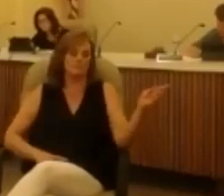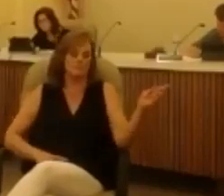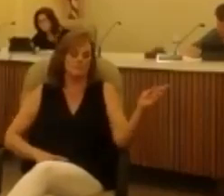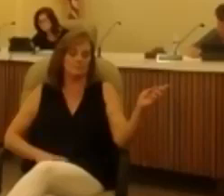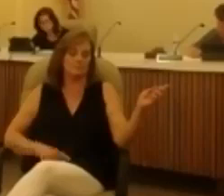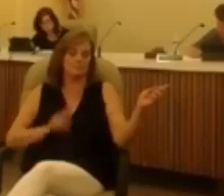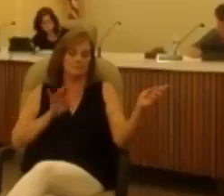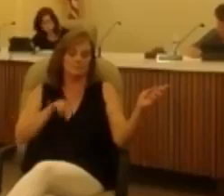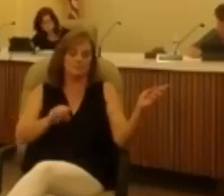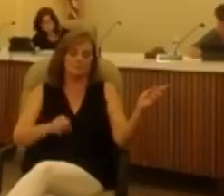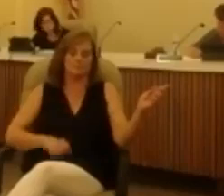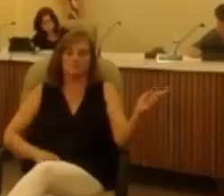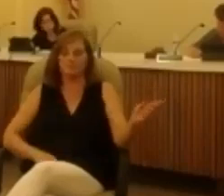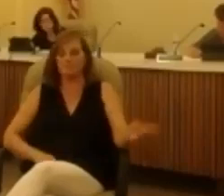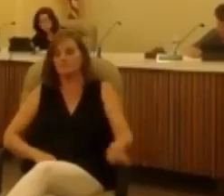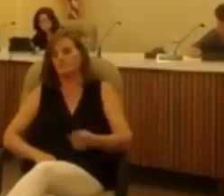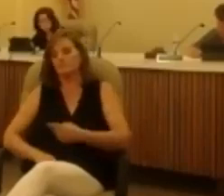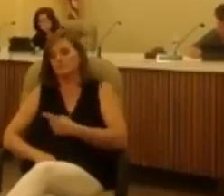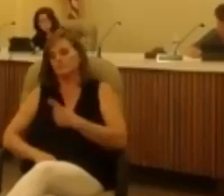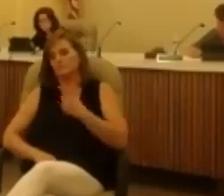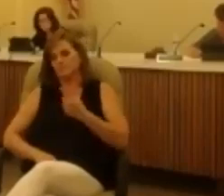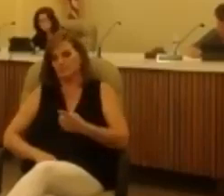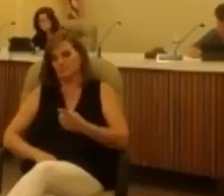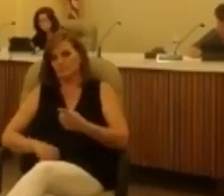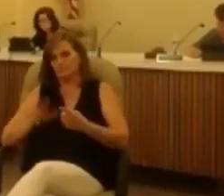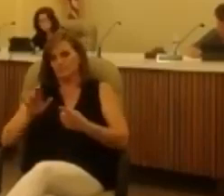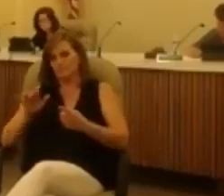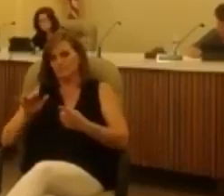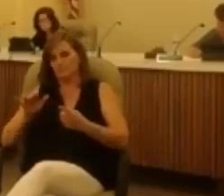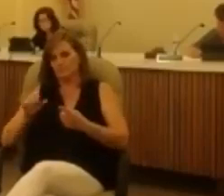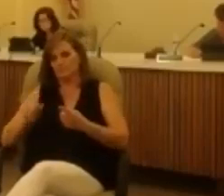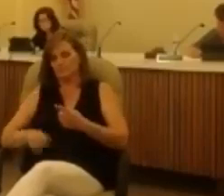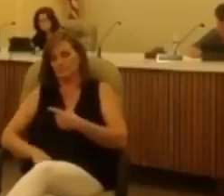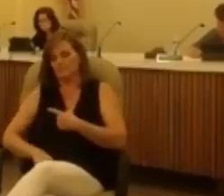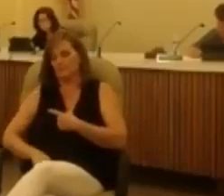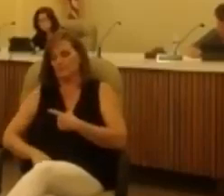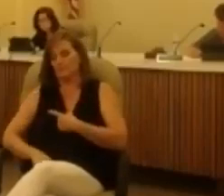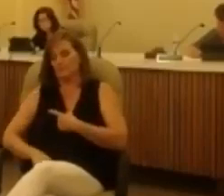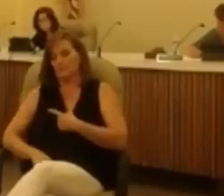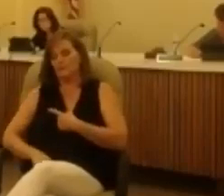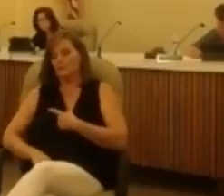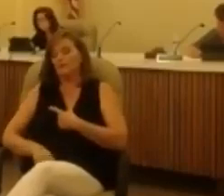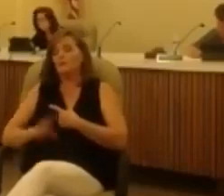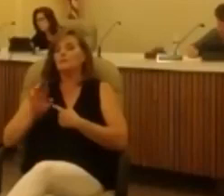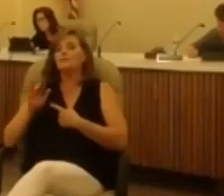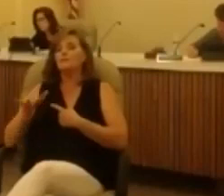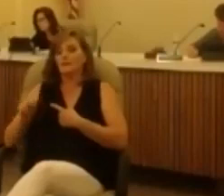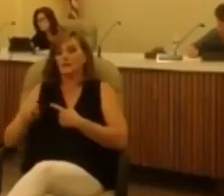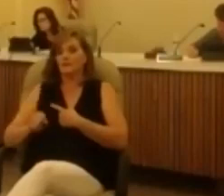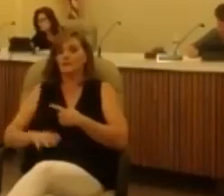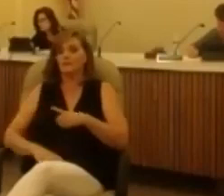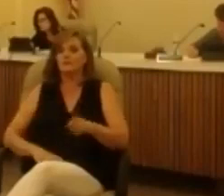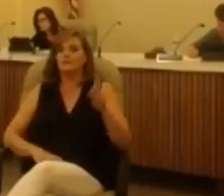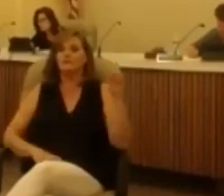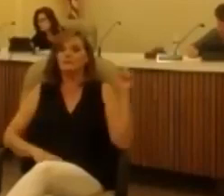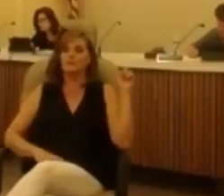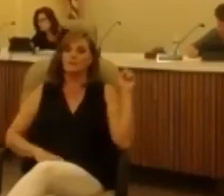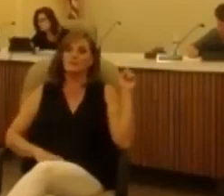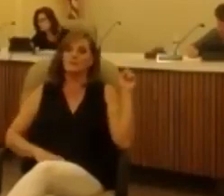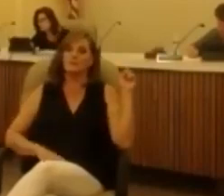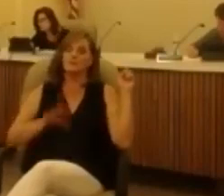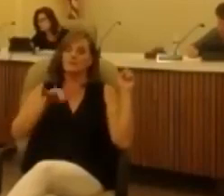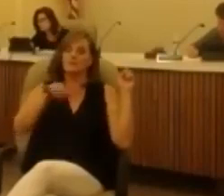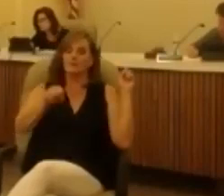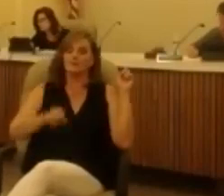Stafford, Aye. Councilmember Safranek, Aye. Councilmember Bolzner, Aye. Supervisor